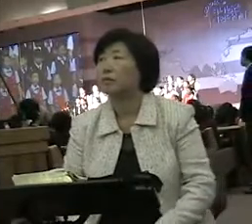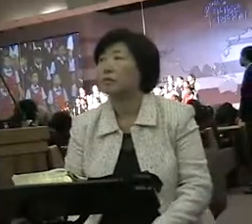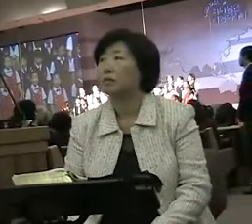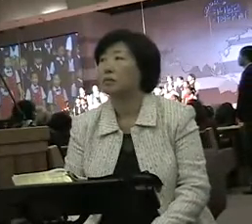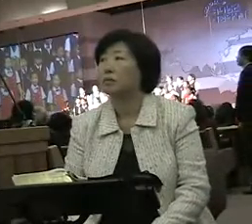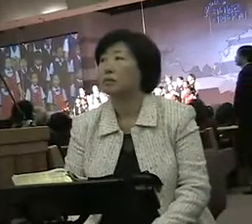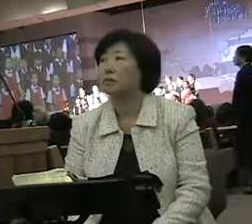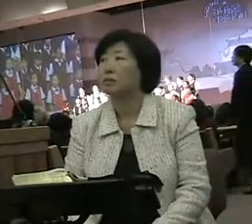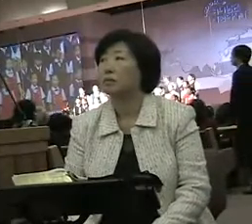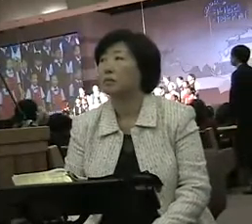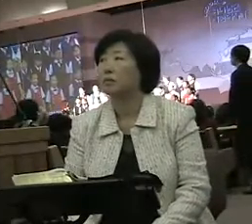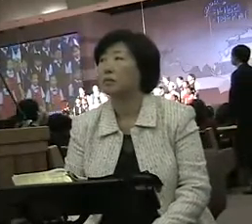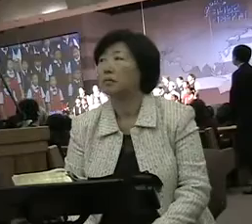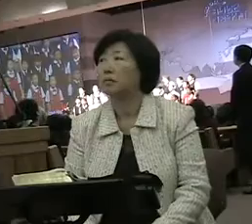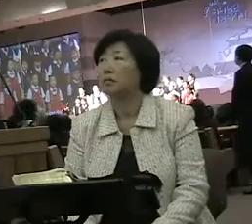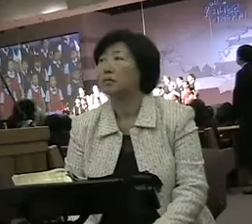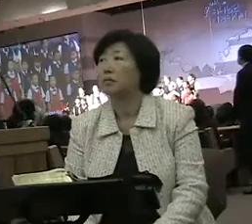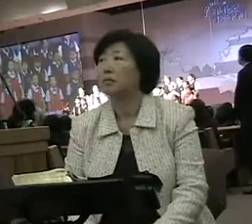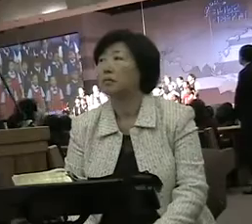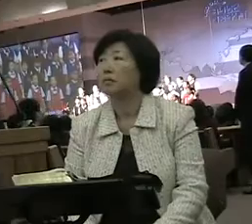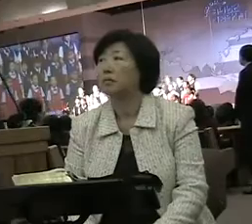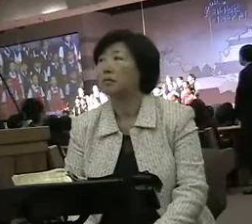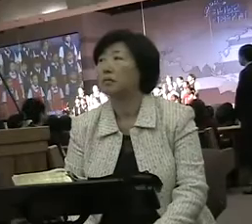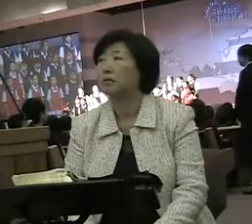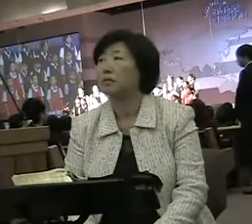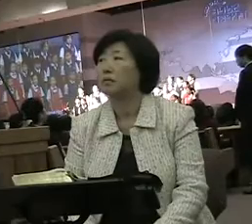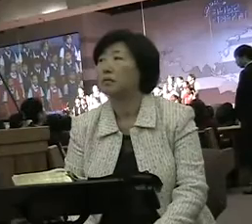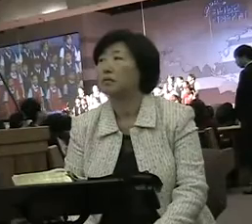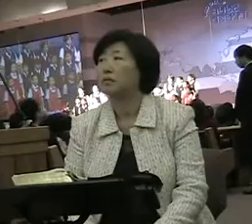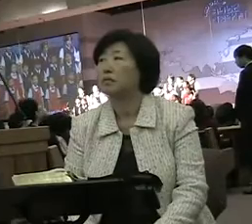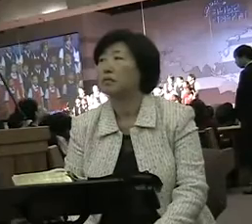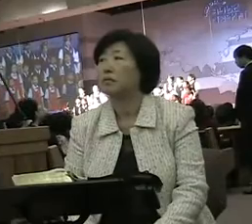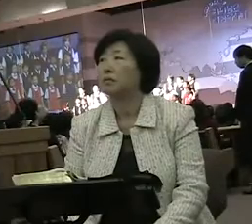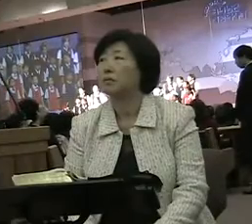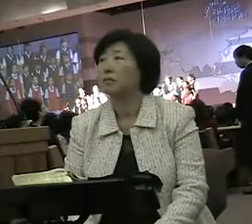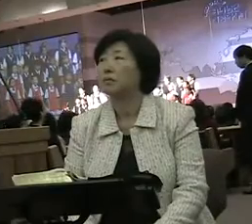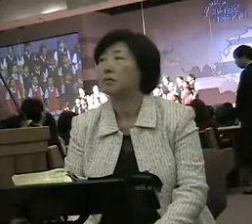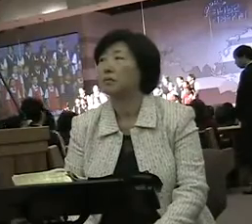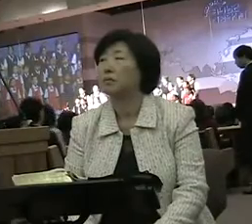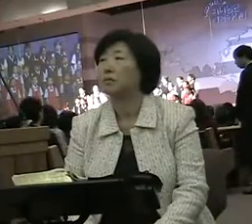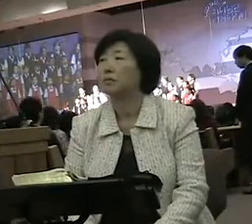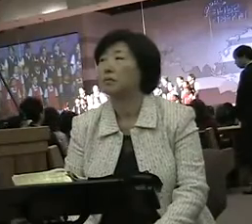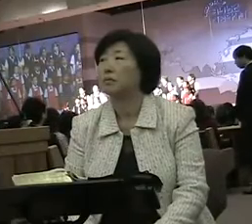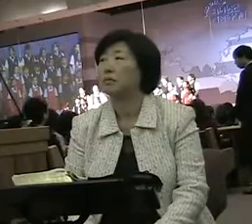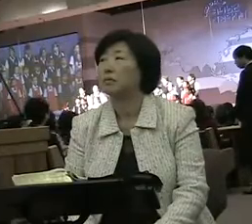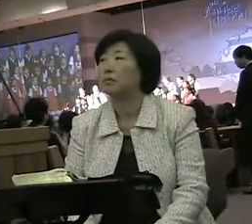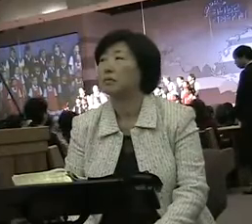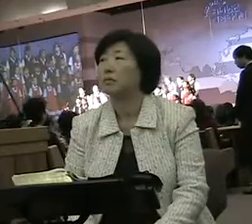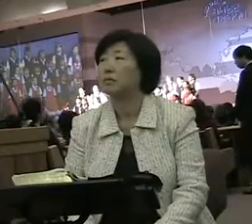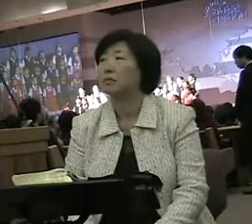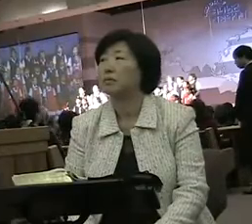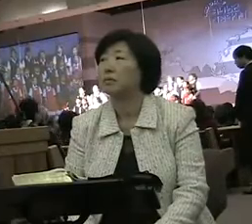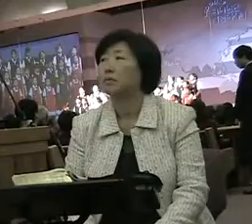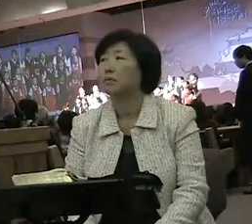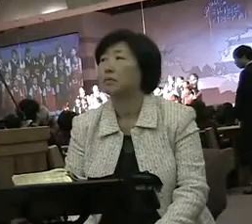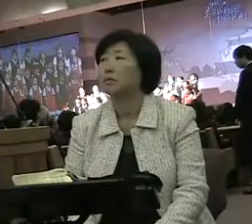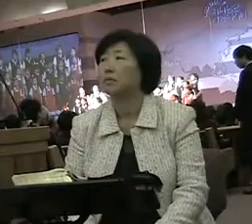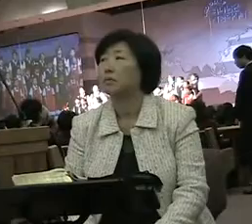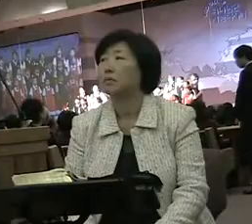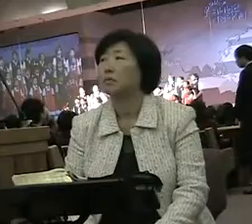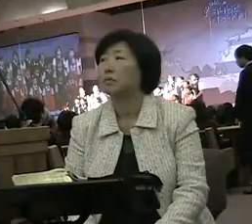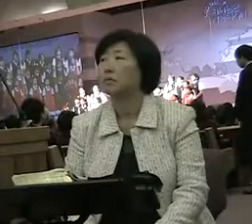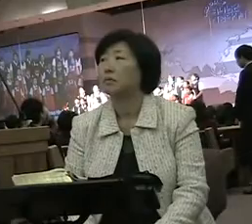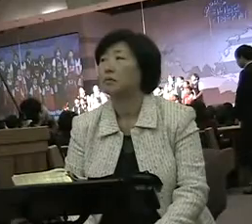know. We are his servants, we love him, and bow to